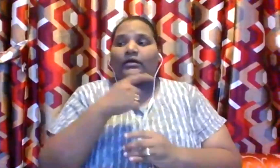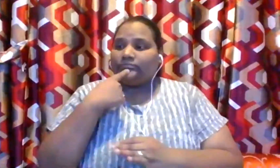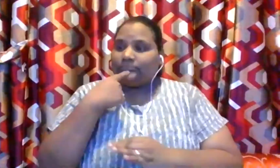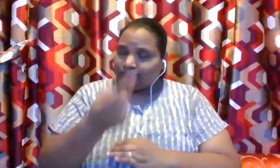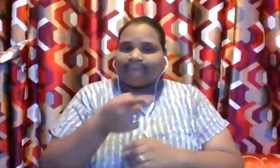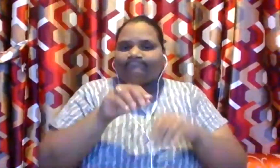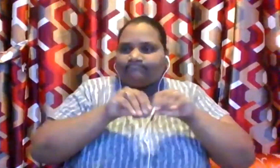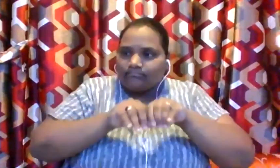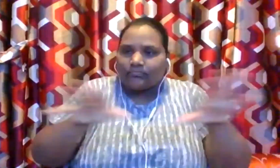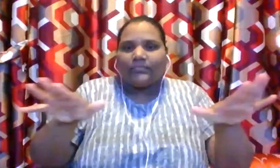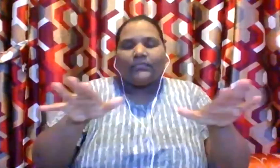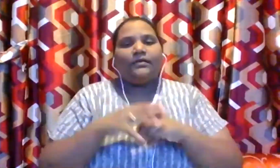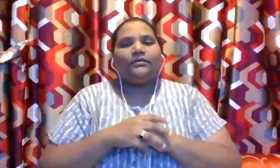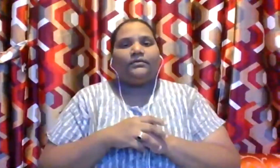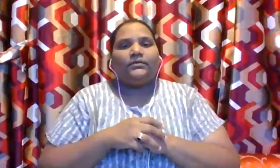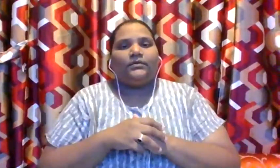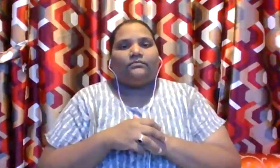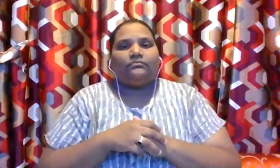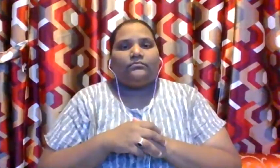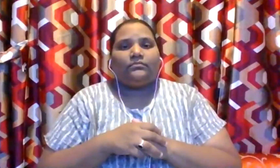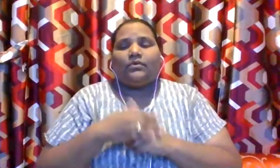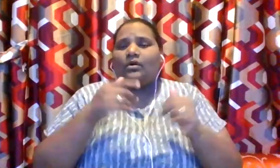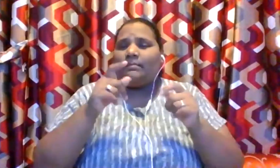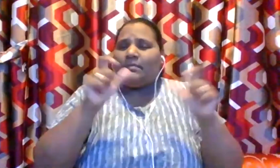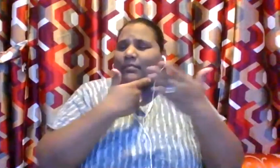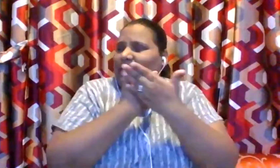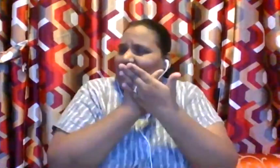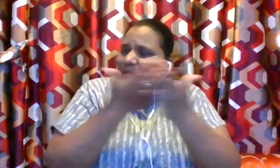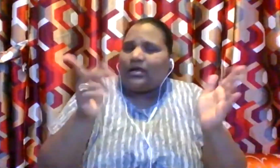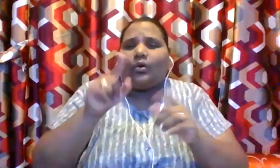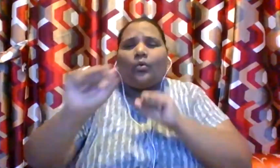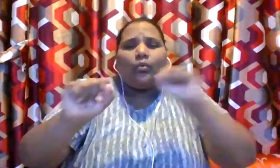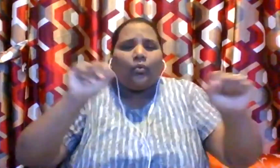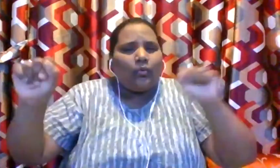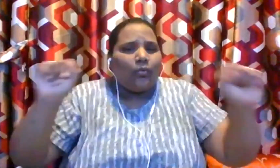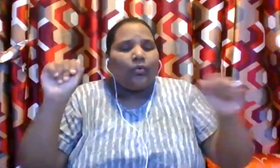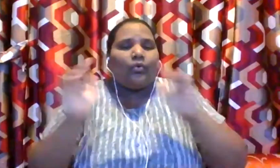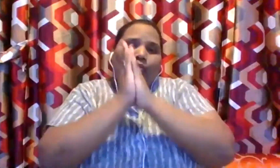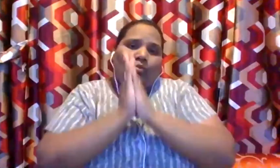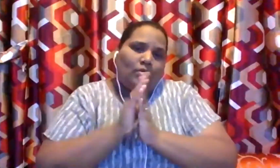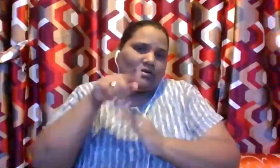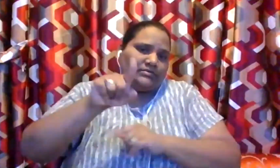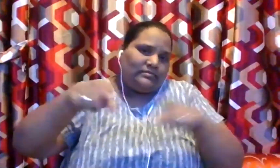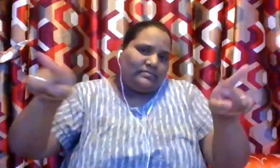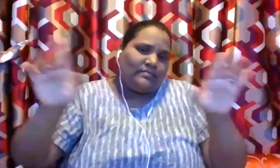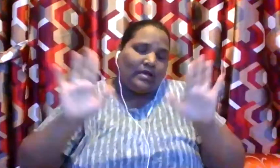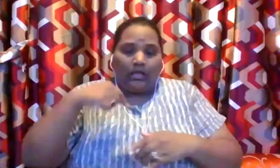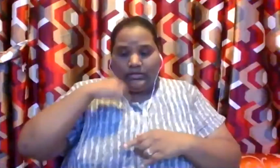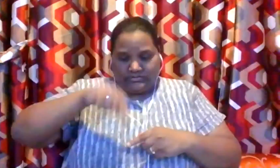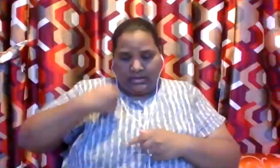him, everybody has got a Paramatma residing inside him. So many of his disciples